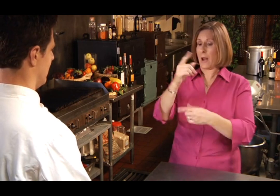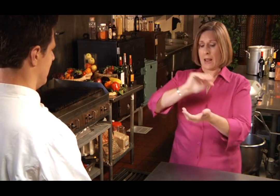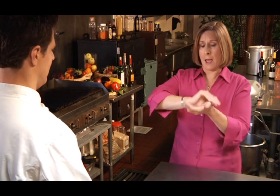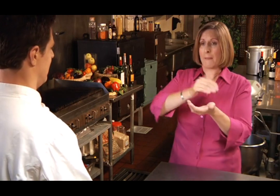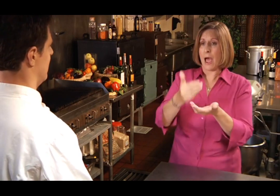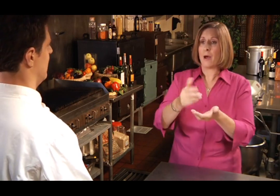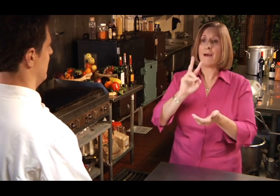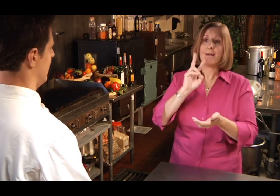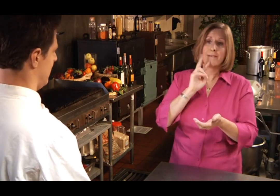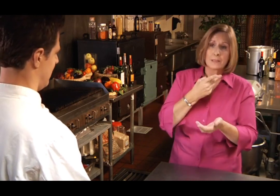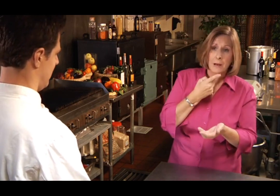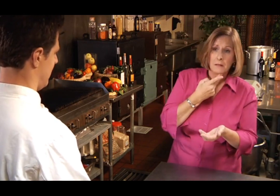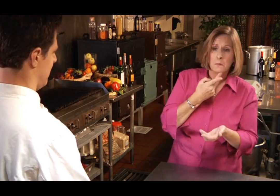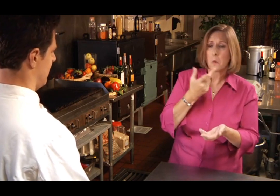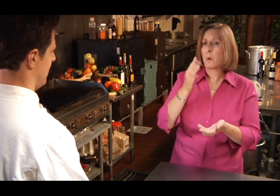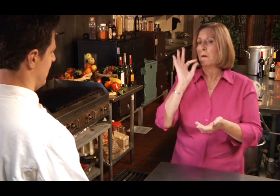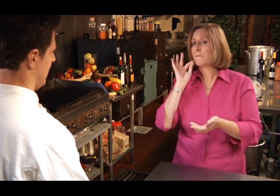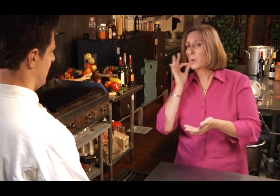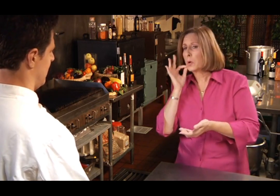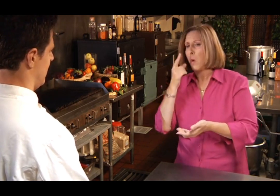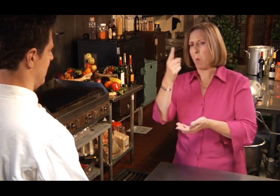A serving of vegetables or fruit is about 1 cup.